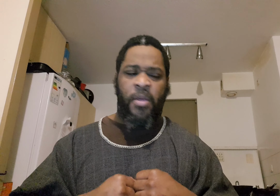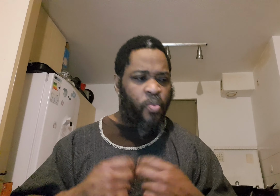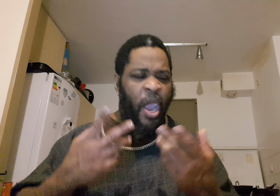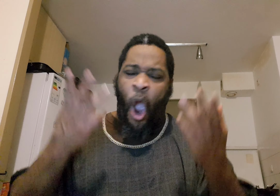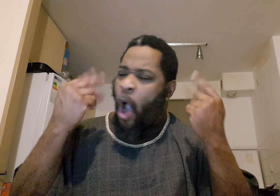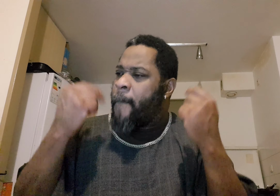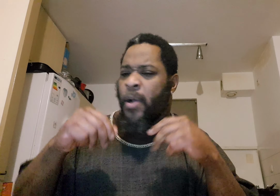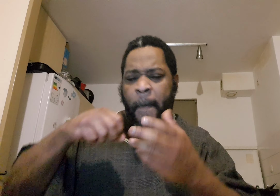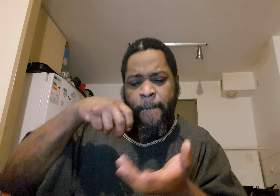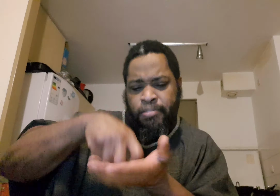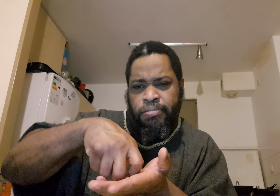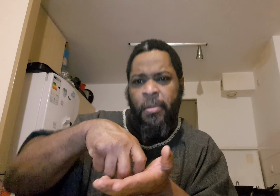We humble.